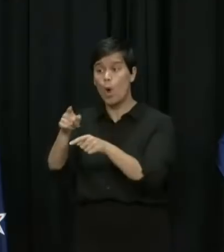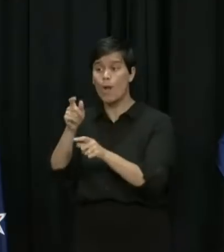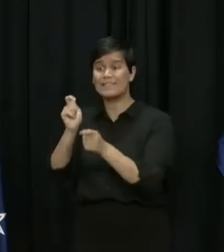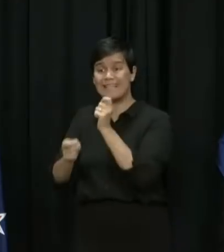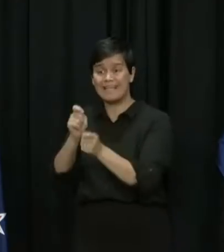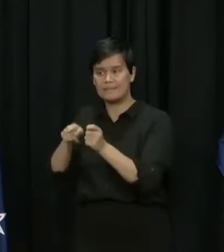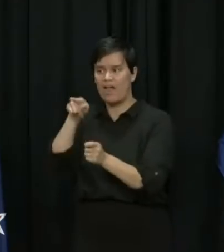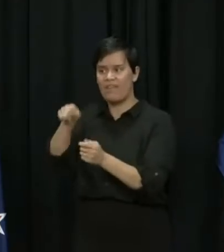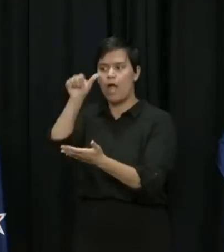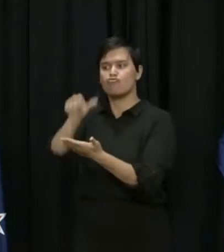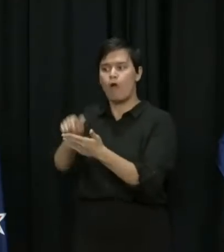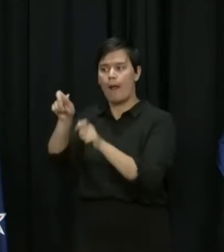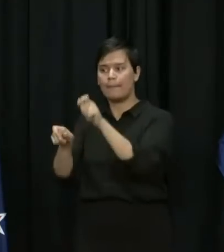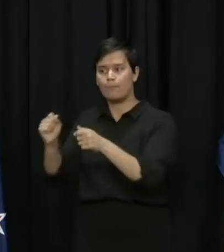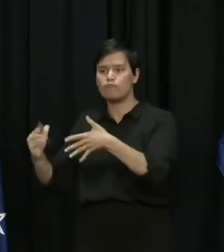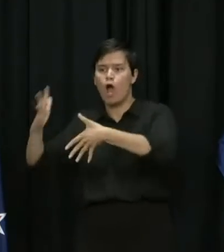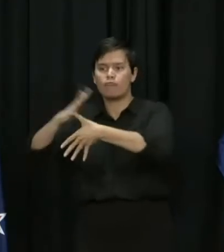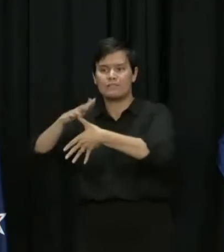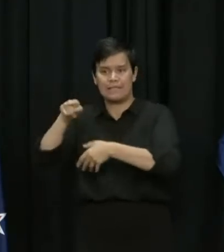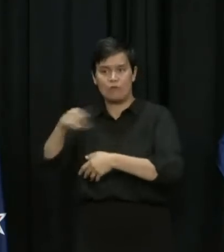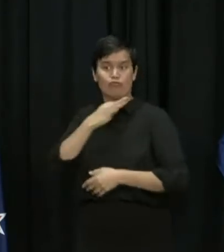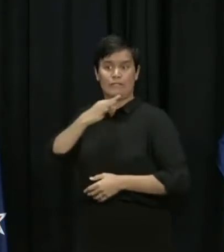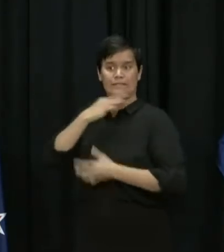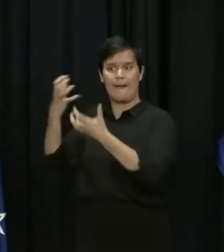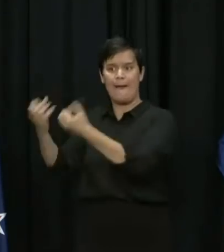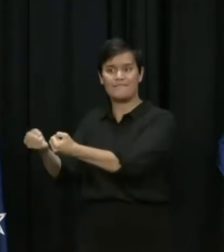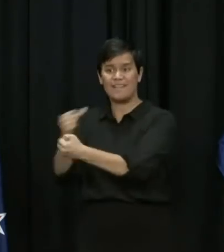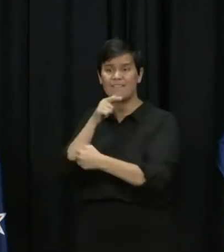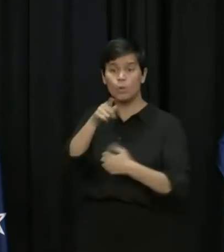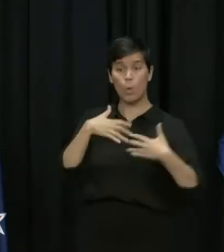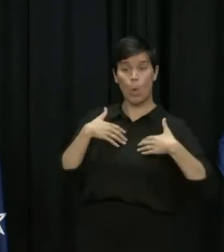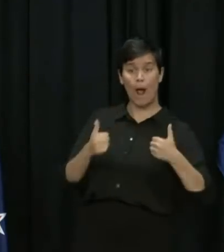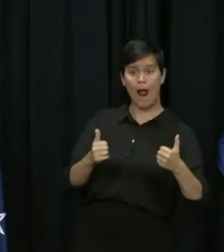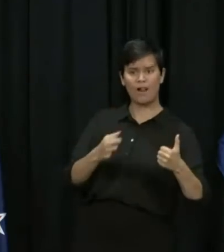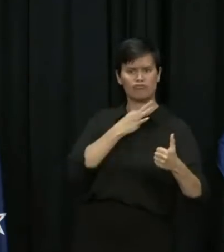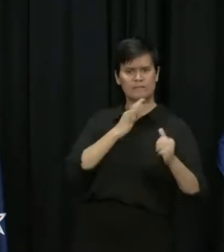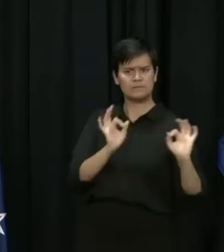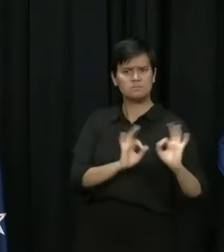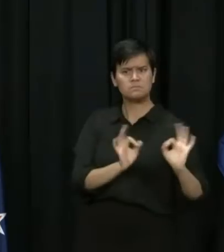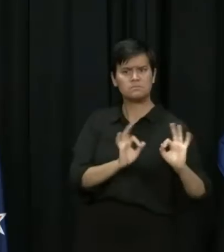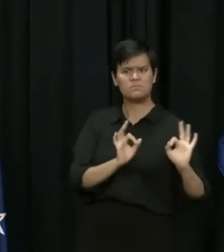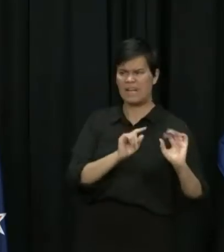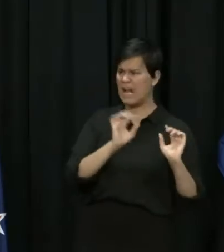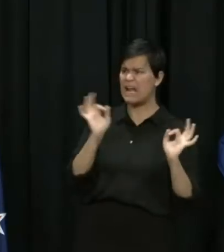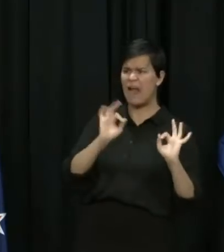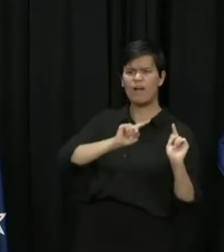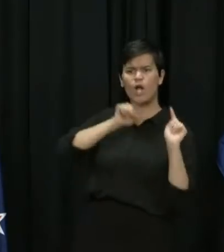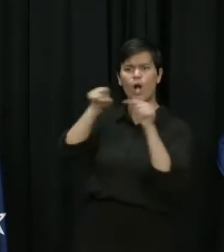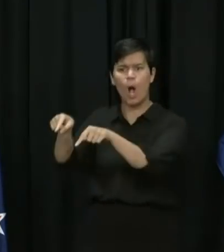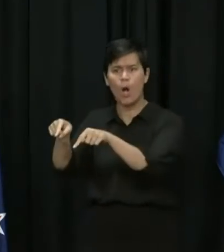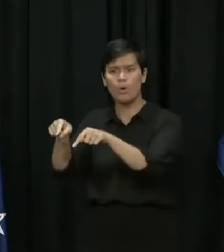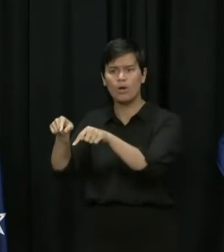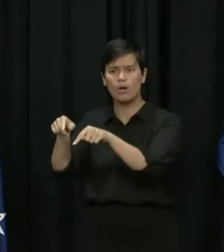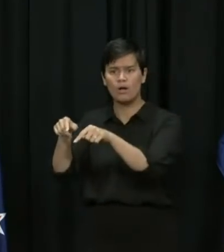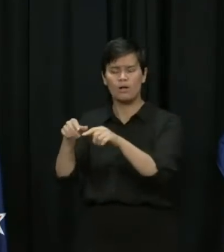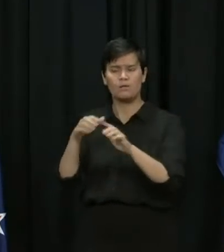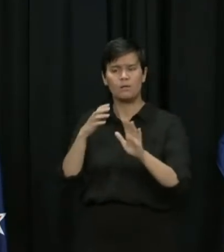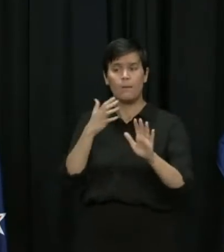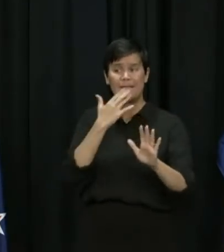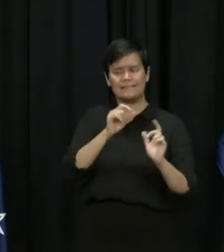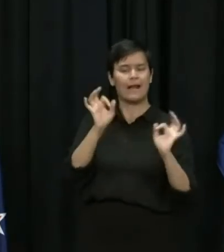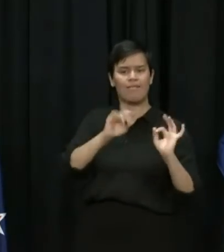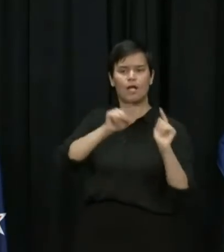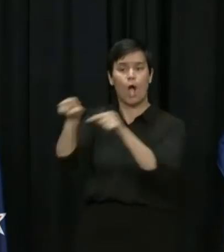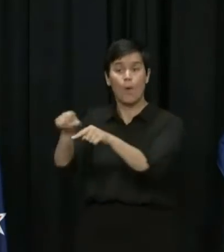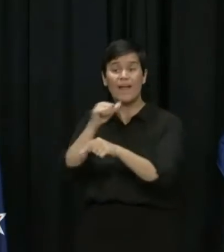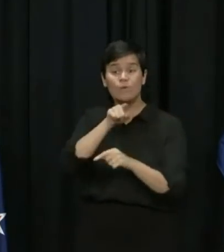are those we need to prioritise. And if you are well and not at a site of interest, you potentially clog up that process.